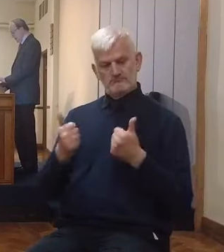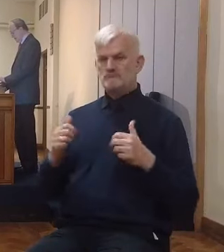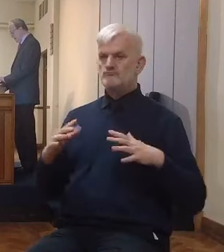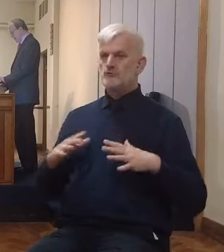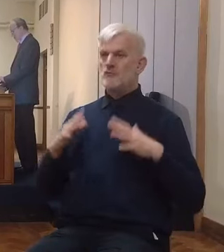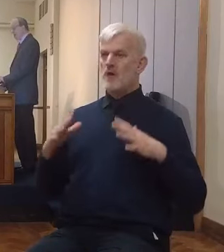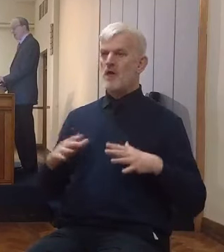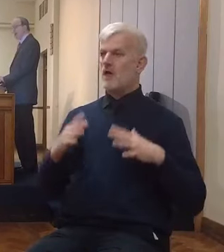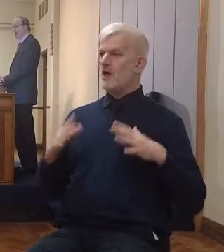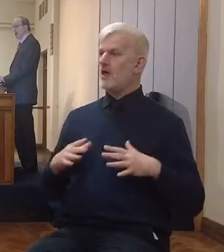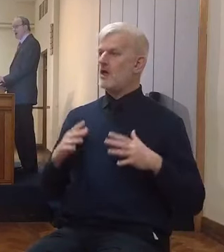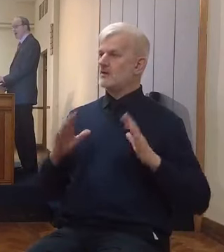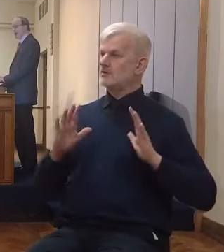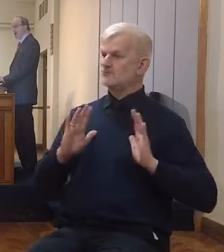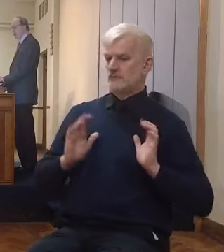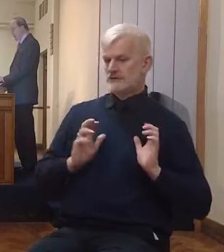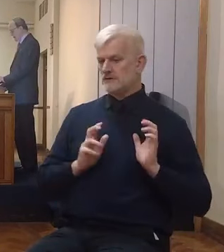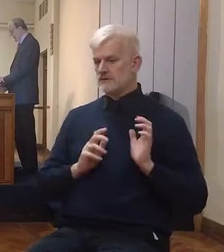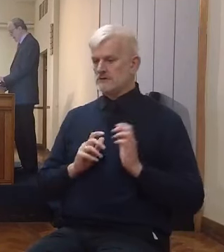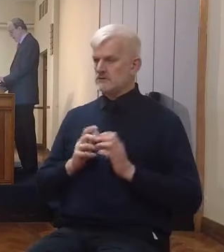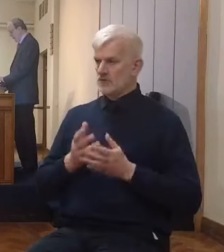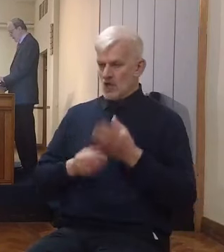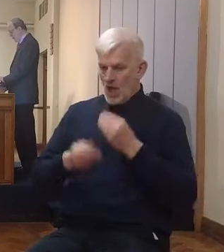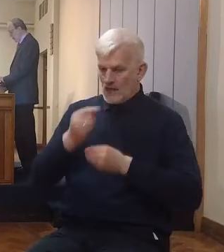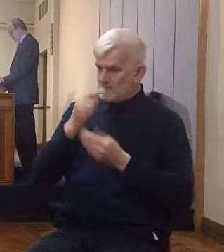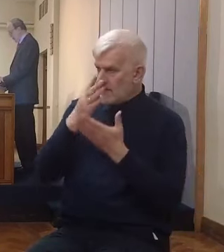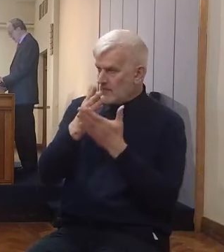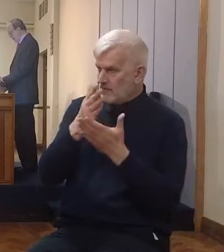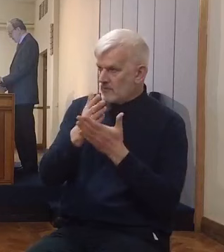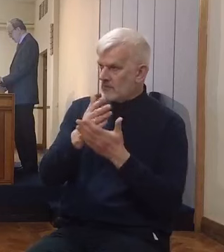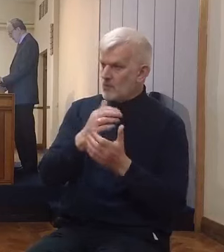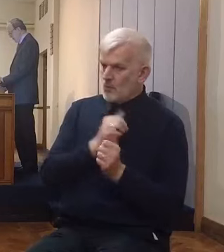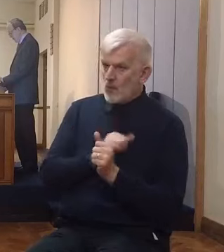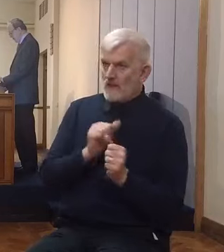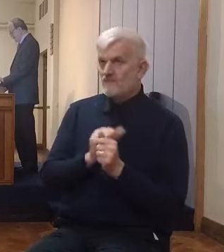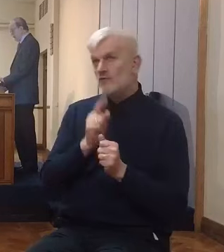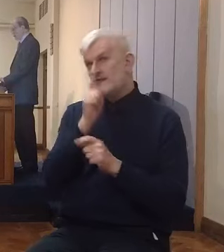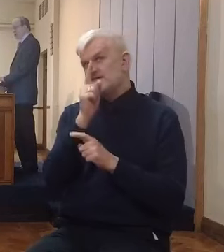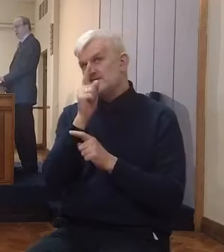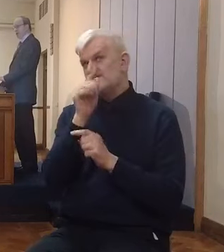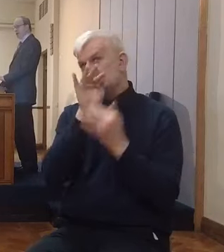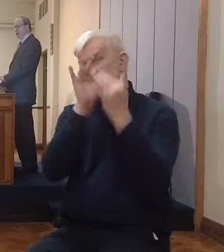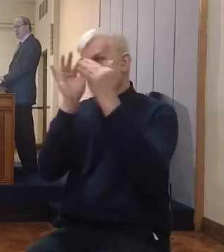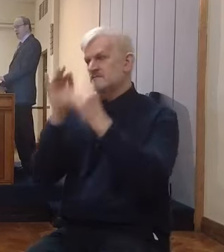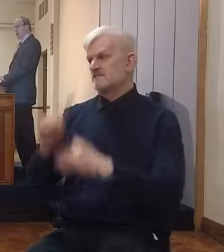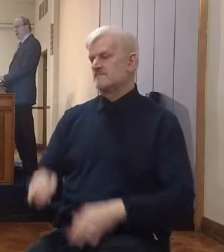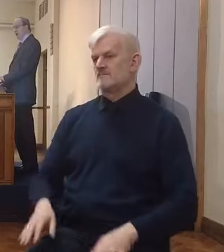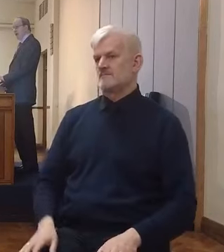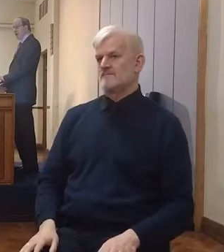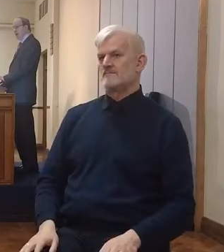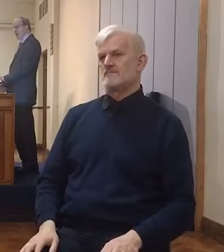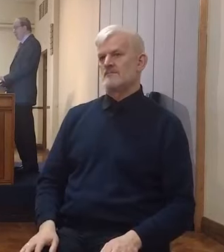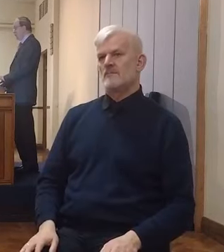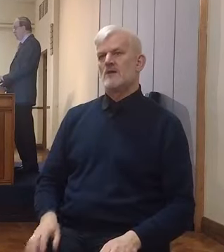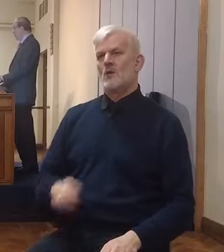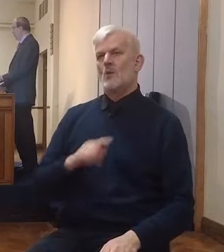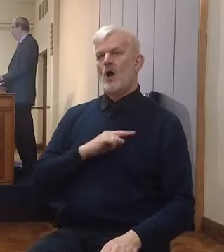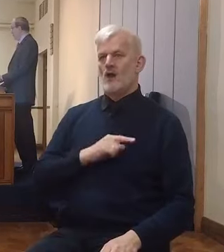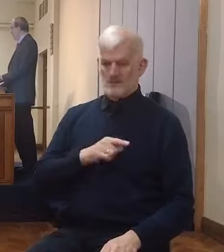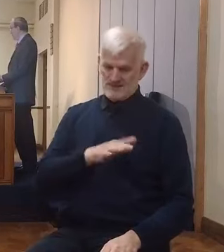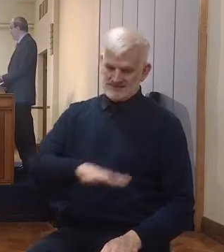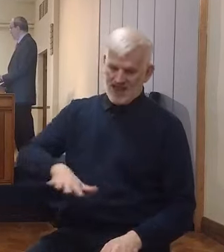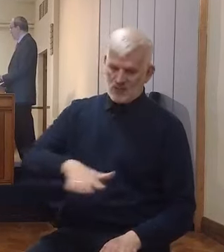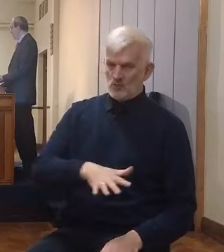time to be built up in faith, waiting for the major battles. Because the north would be much